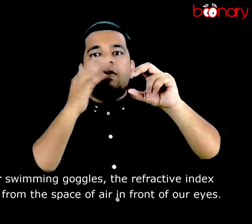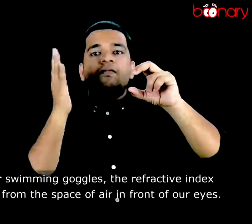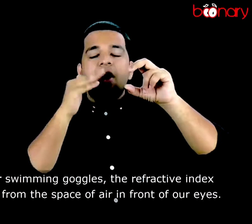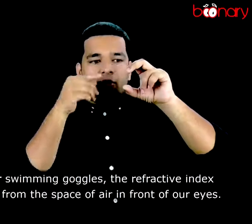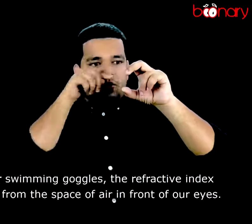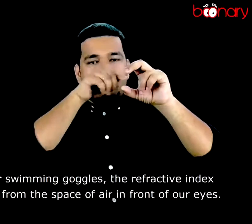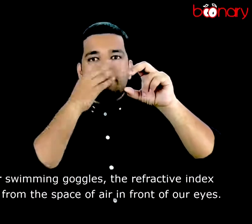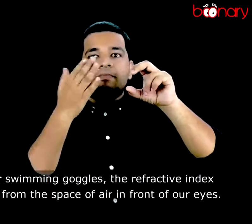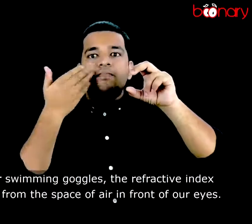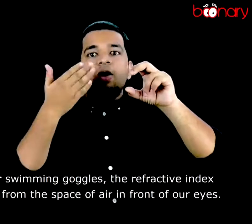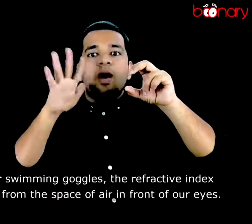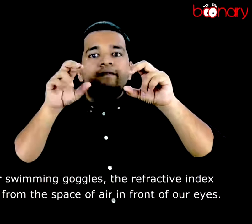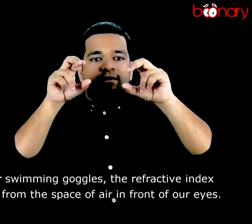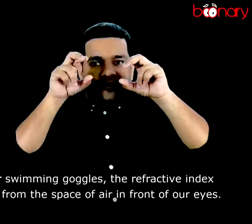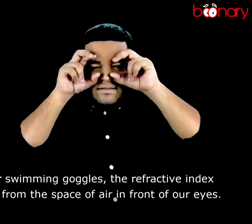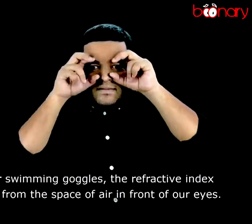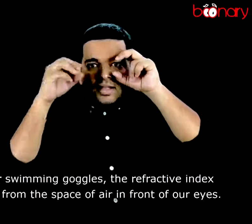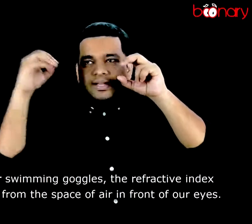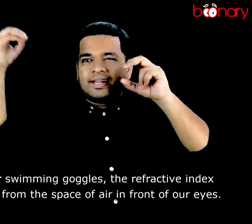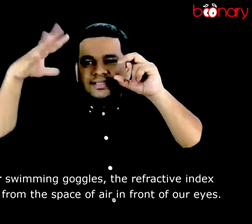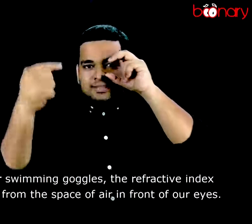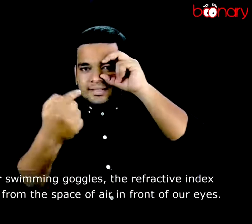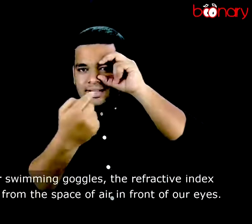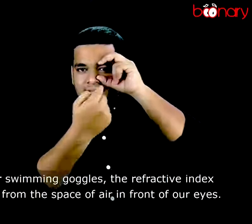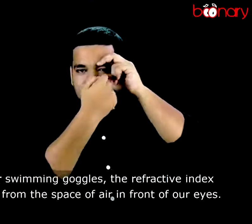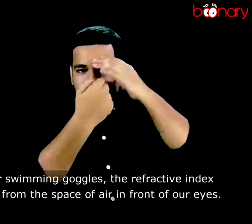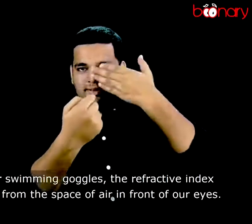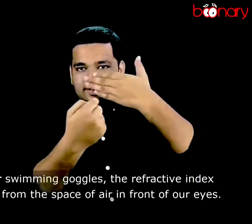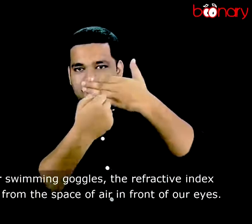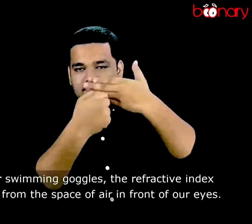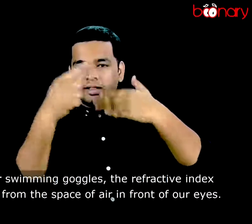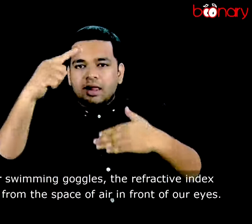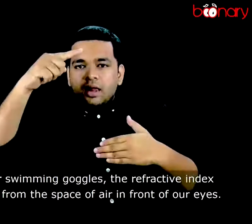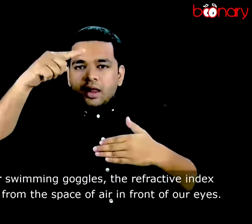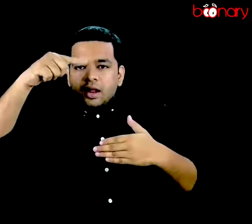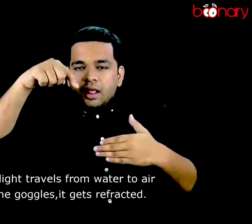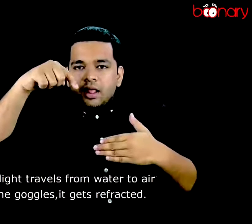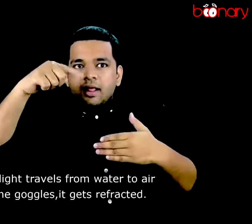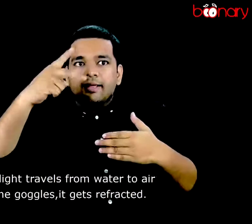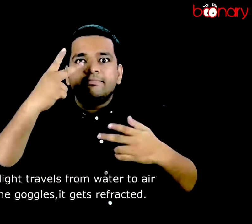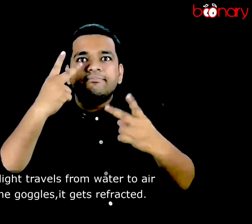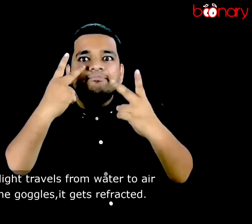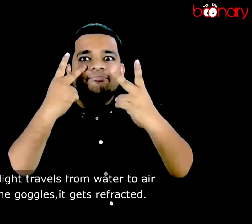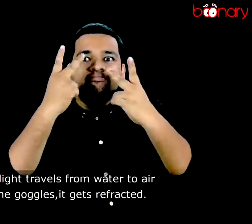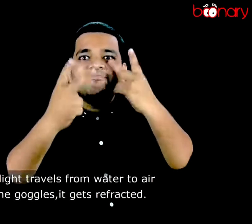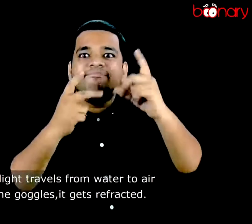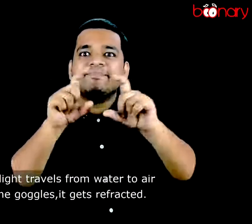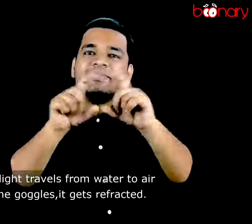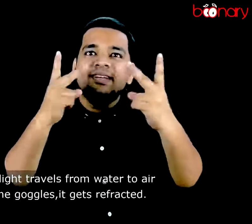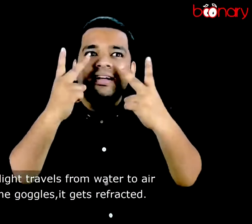different from the space of air that is in front of our eyes. So when light travels from water to